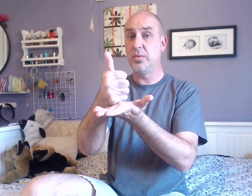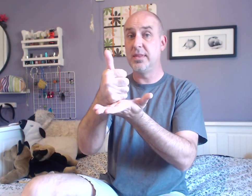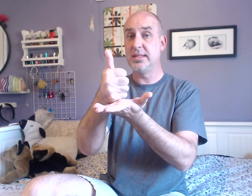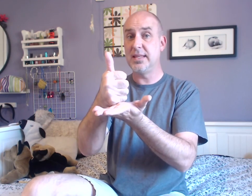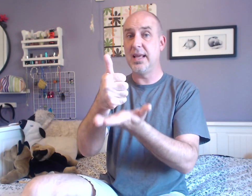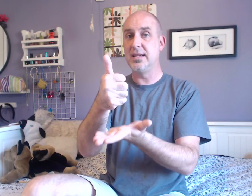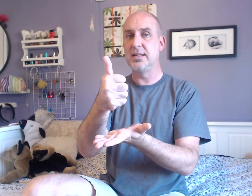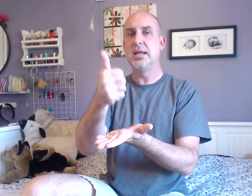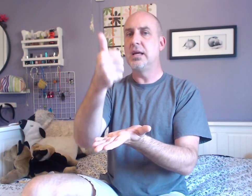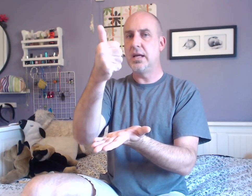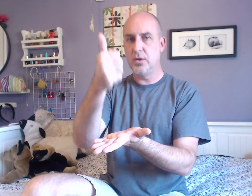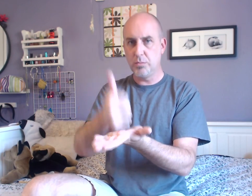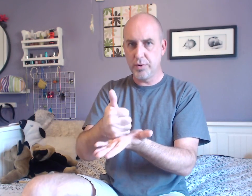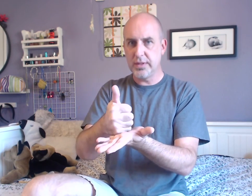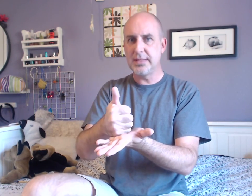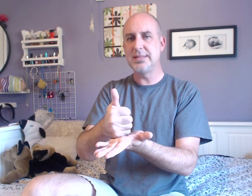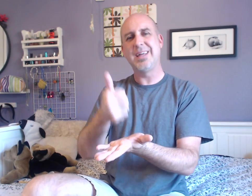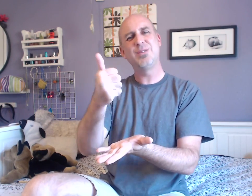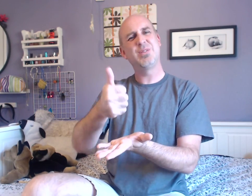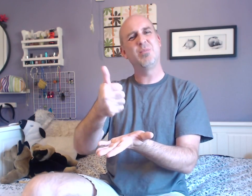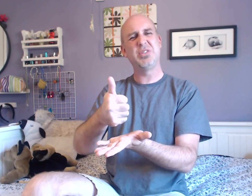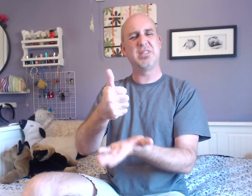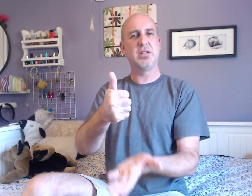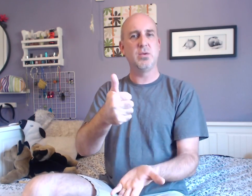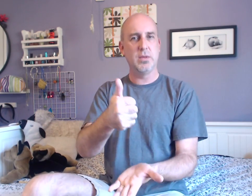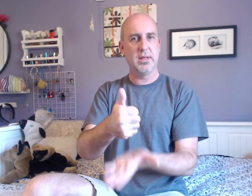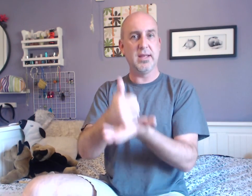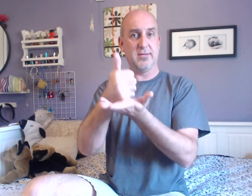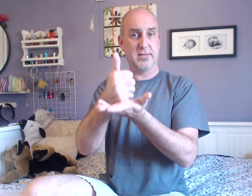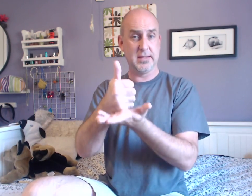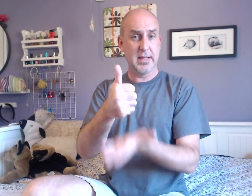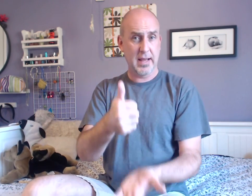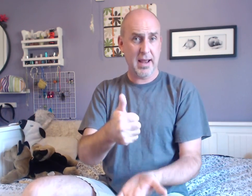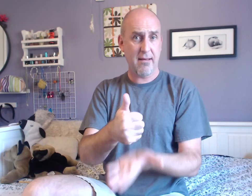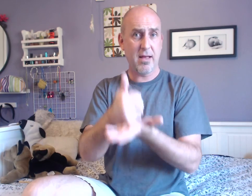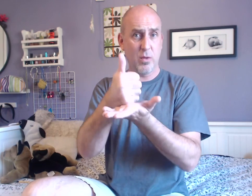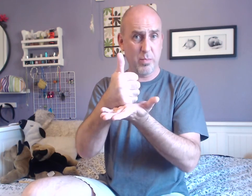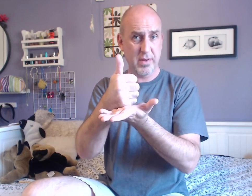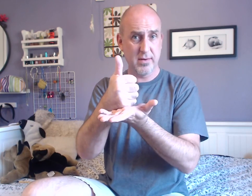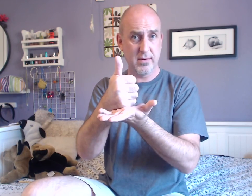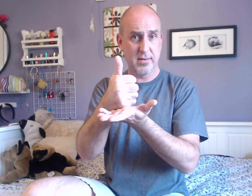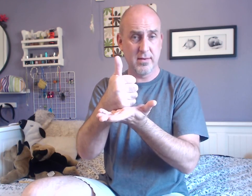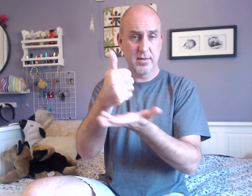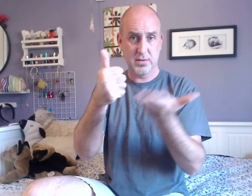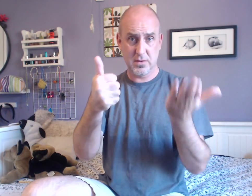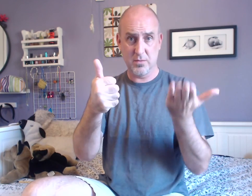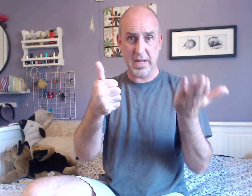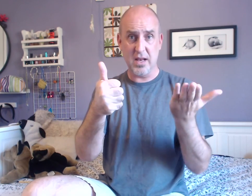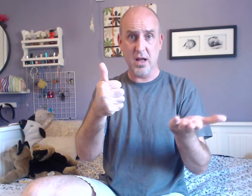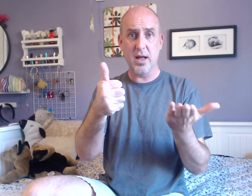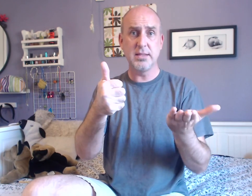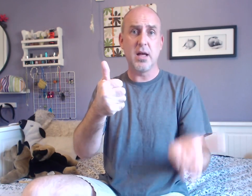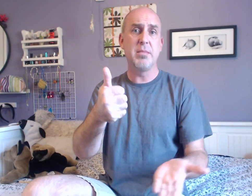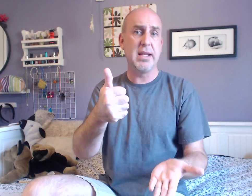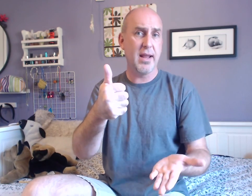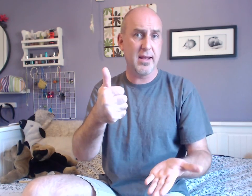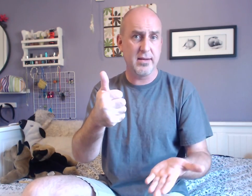this hand. I don't put this down so much as I do lift. Help. So my non-dominant hand does the